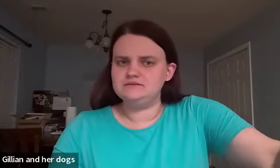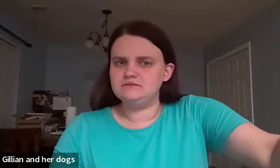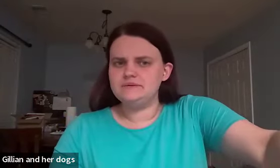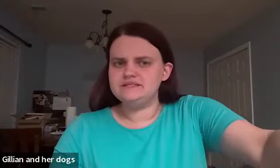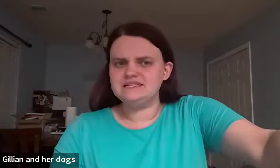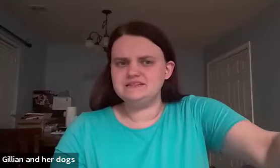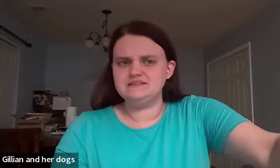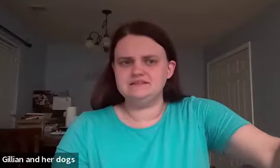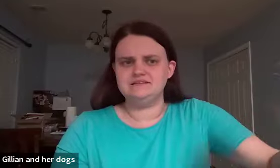doing, what was it?